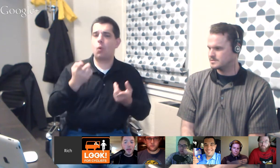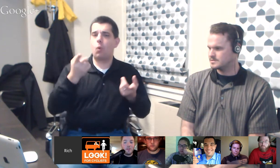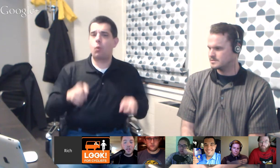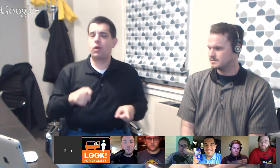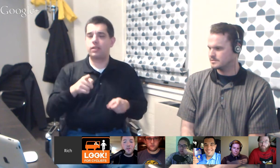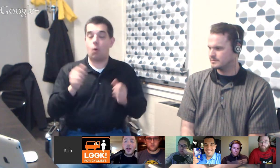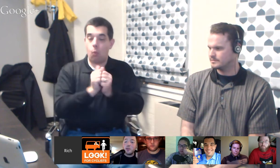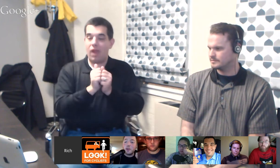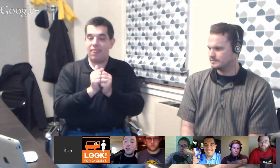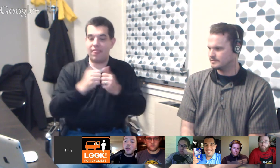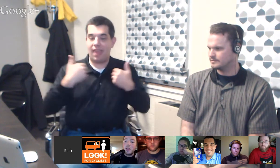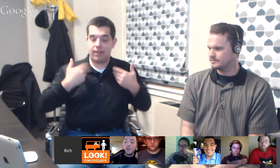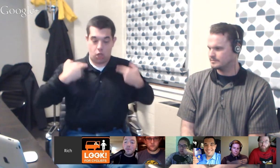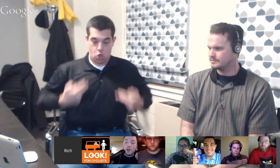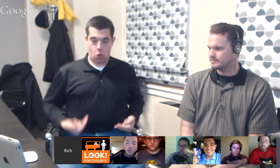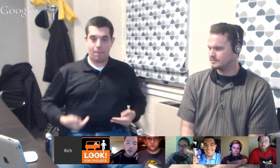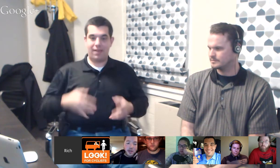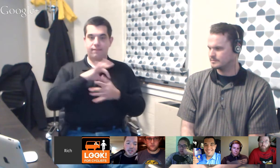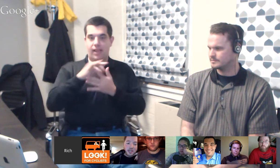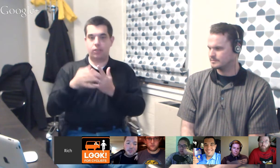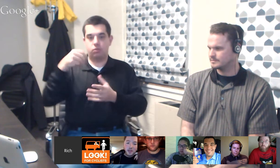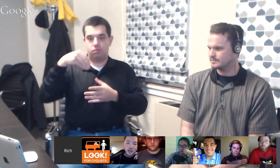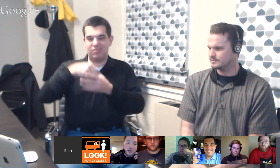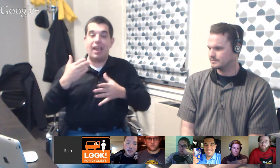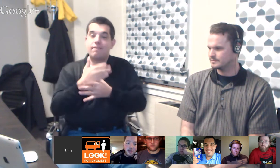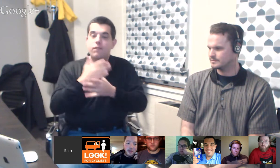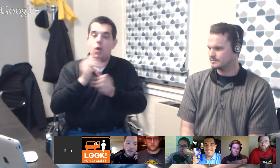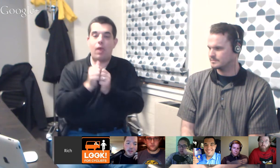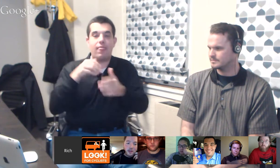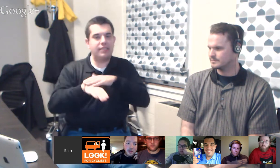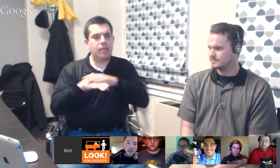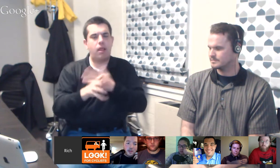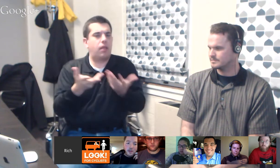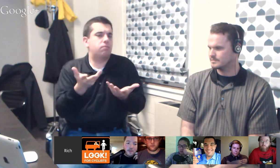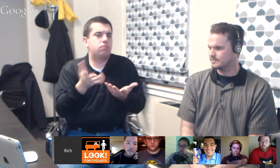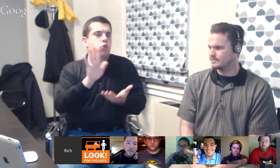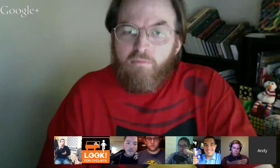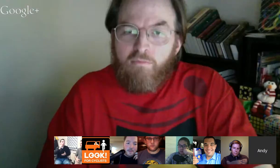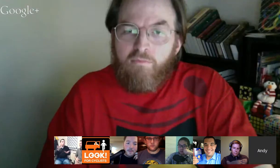with having that human factor interfere with accessibility?